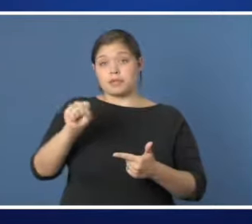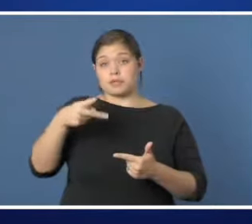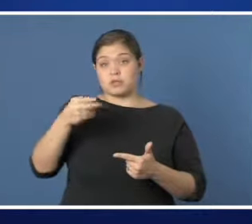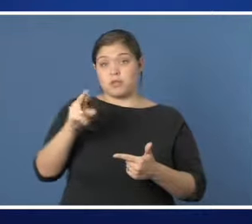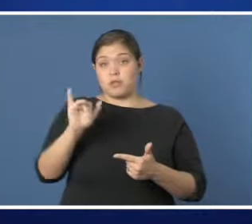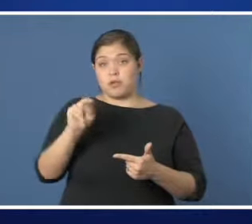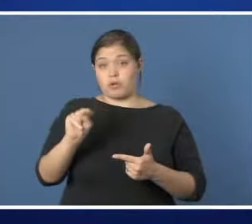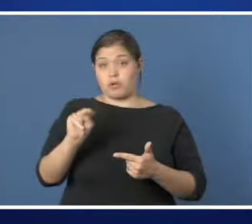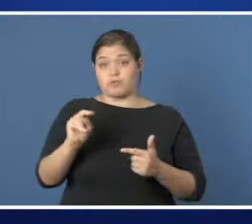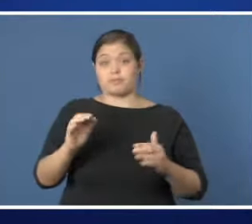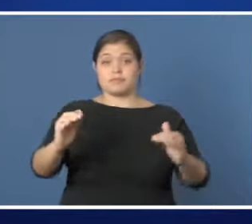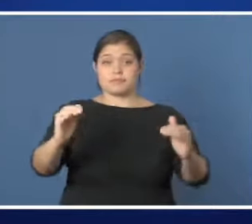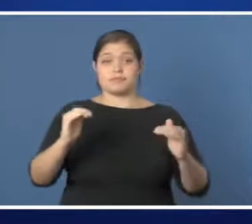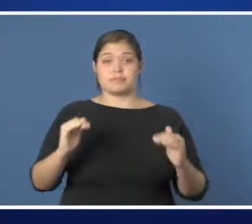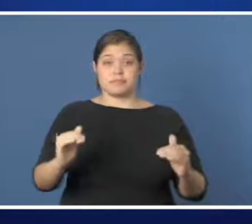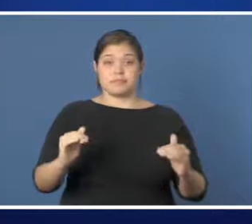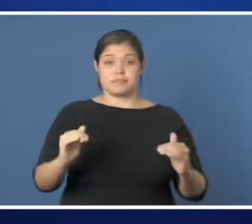Neosporin,